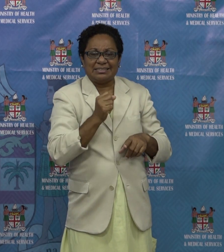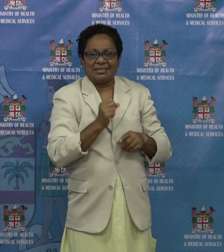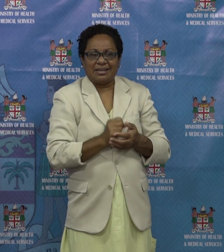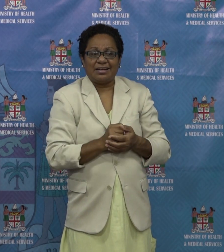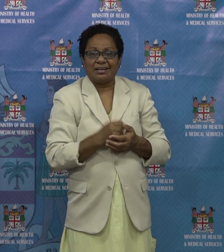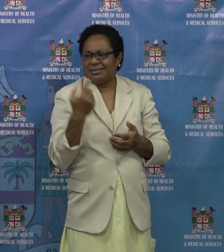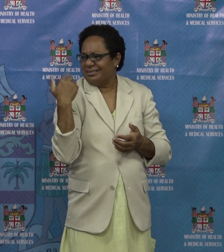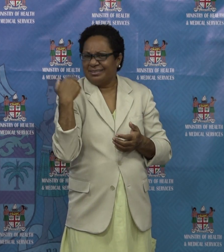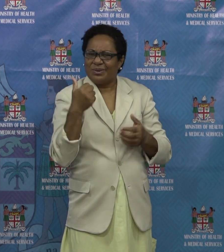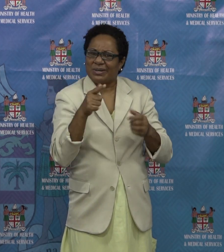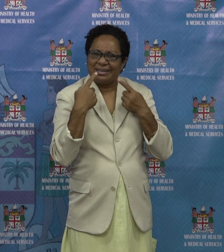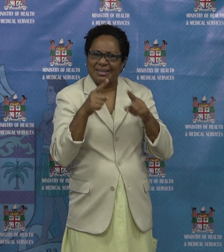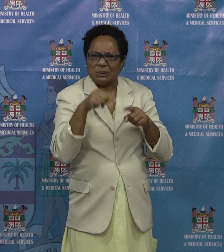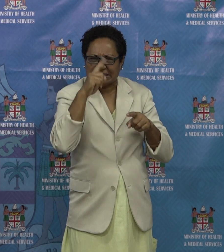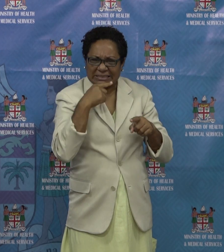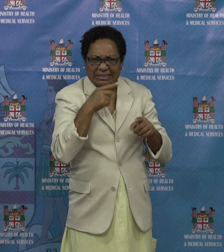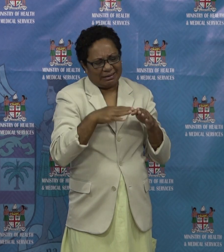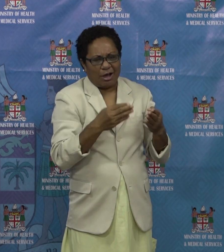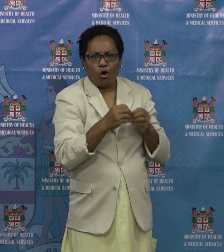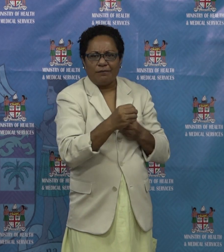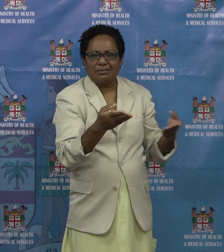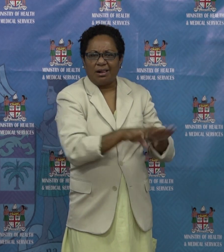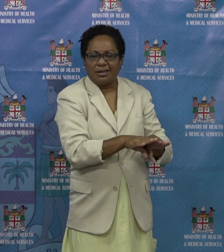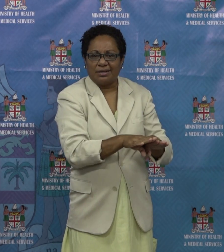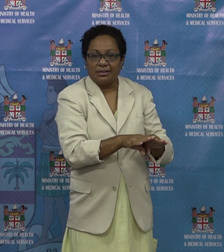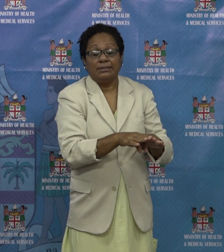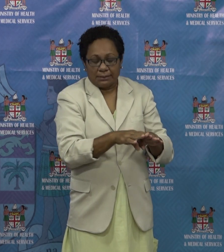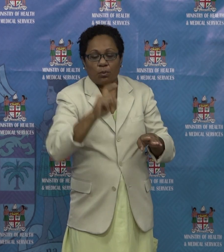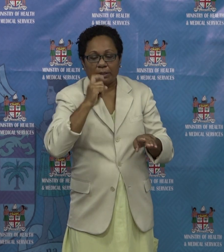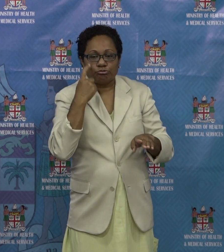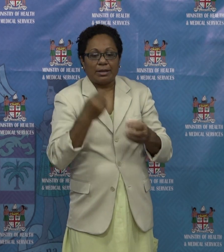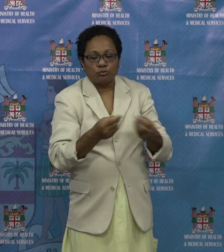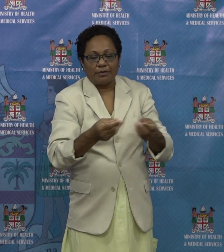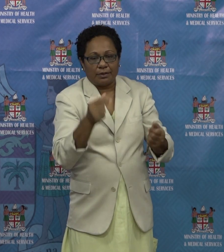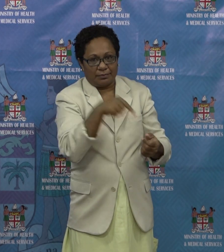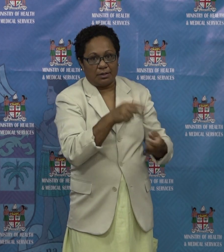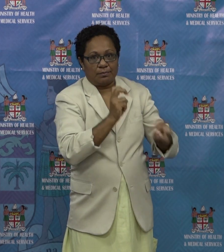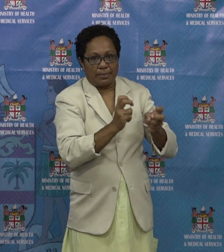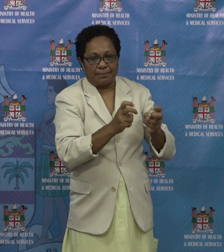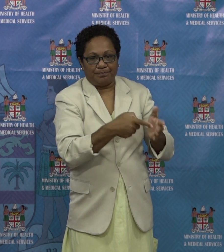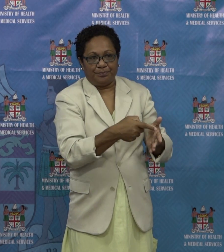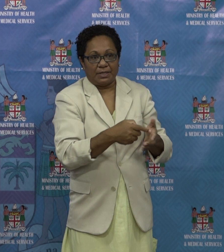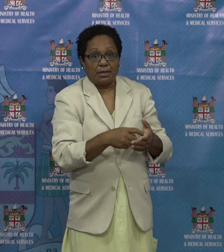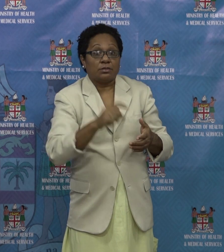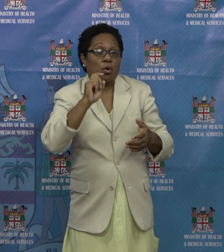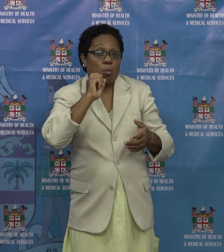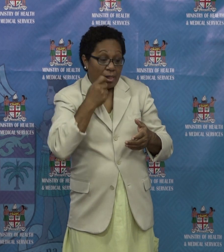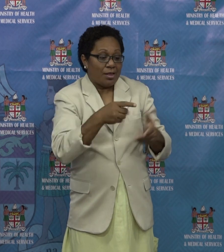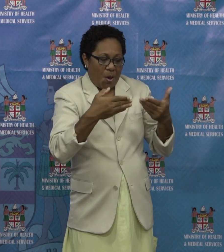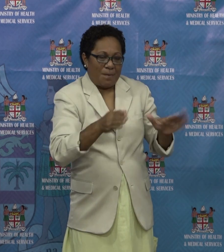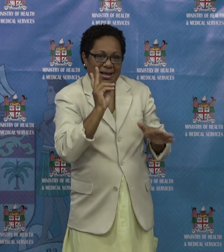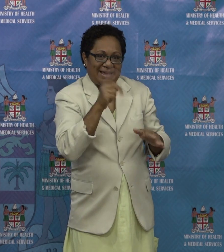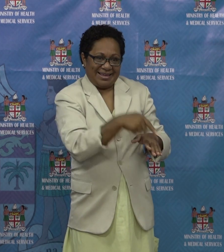what we just described. That will be sorted out. That will be, we'll get Fiji CDC back